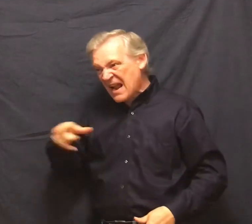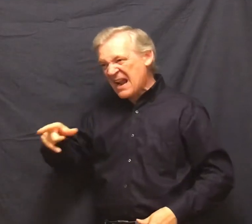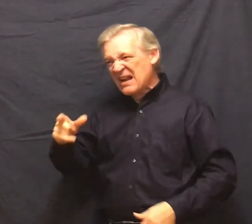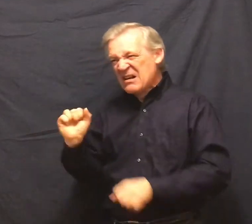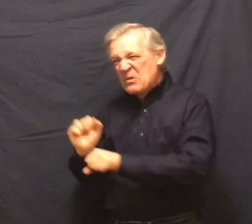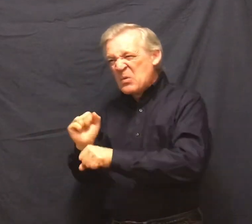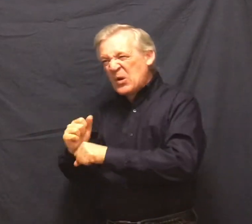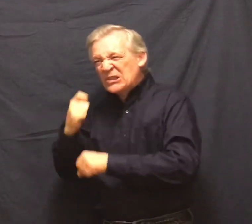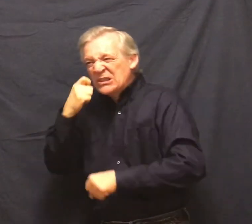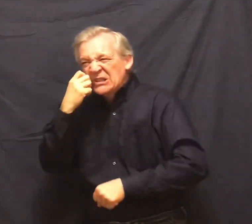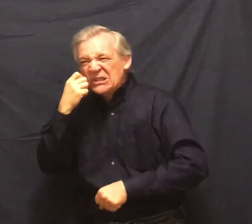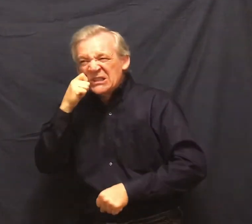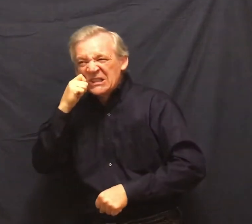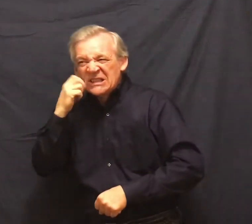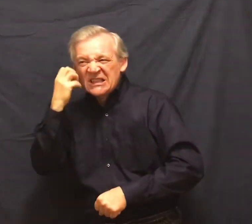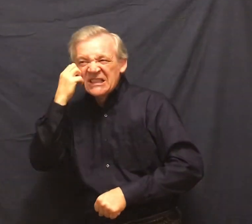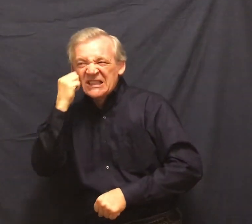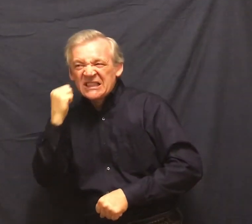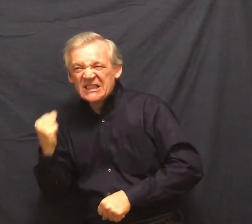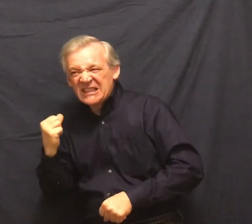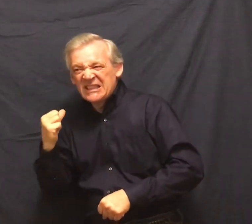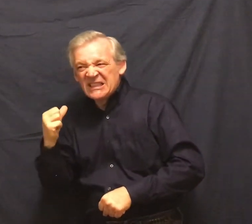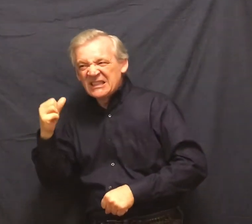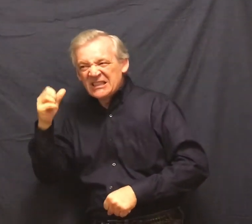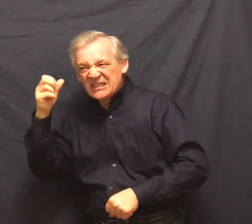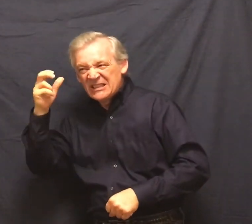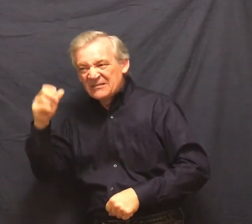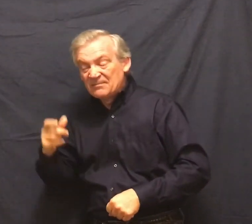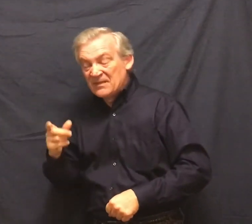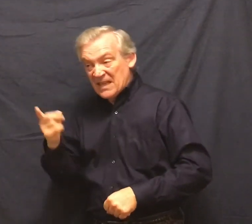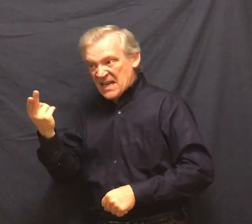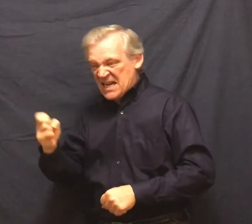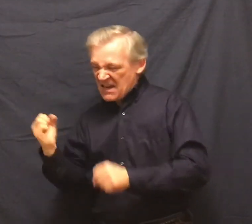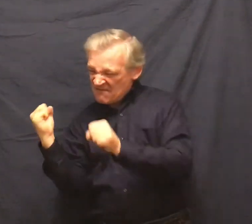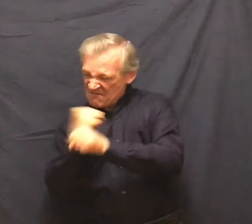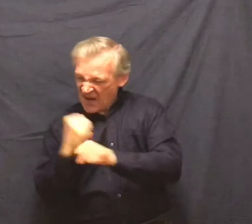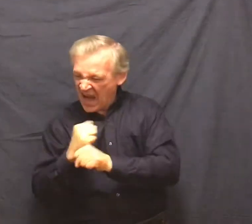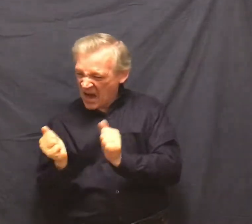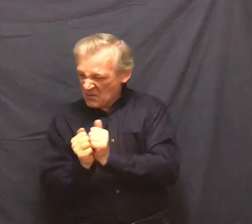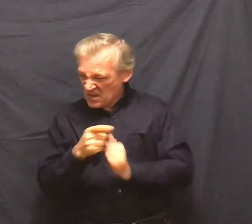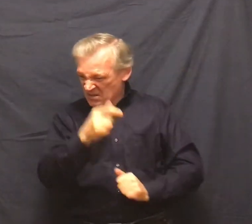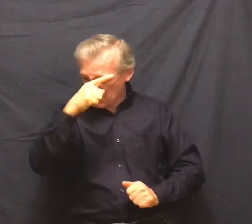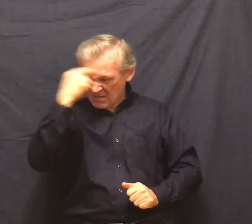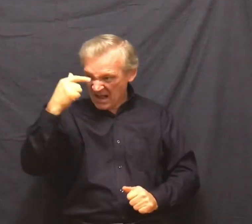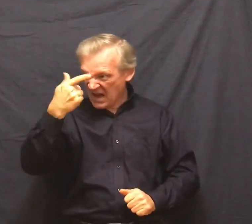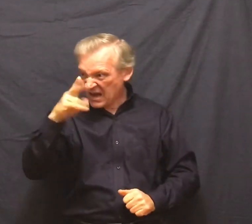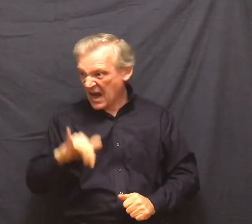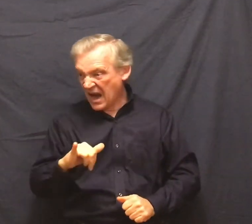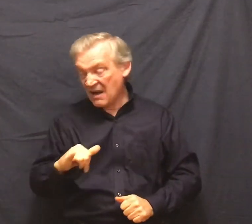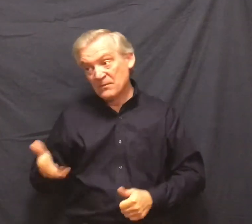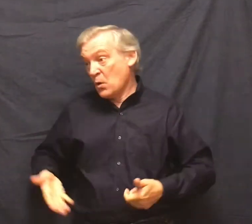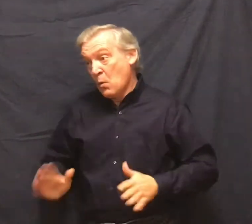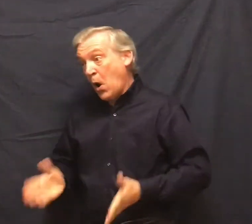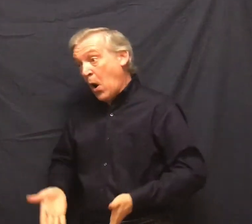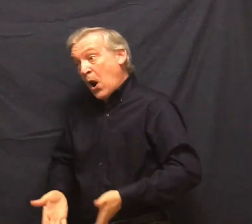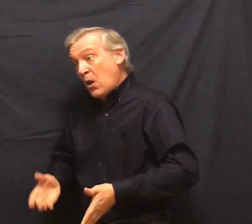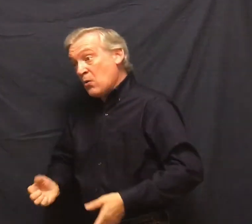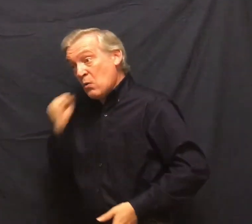guy. Done pretty good, too. The guys wouldn't let him use his feet, so the black guy got him. If he could have used his feet, Smitty says he